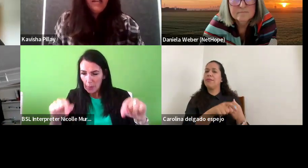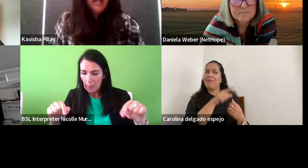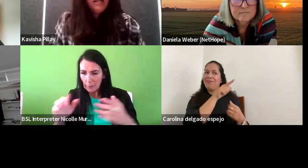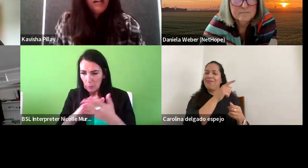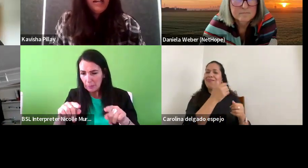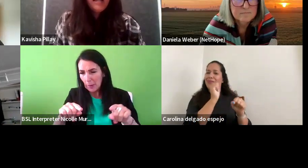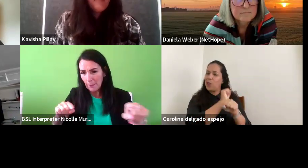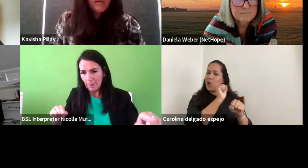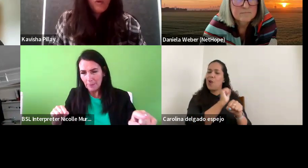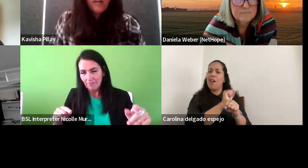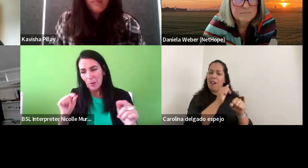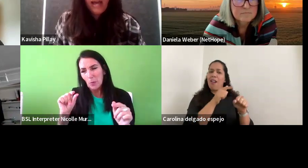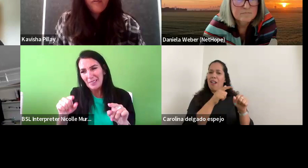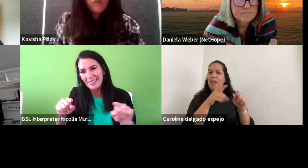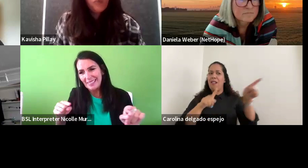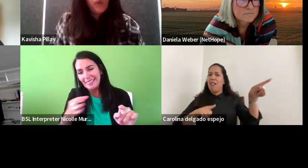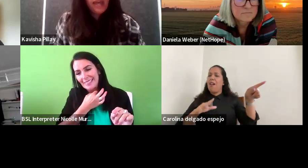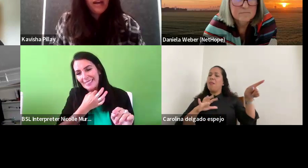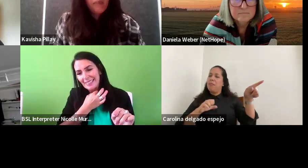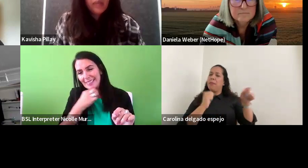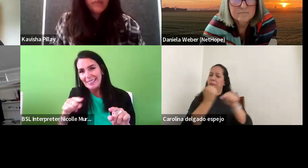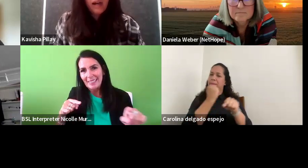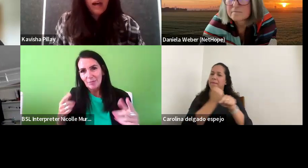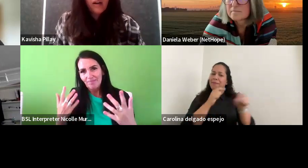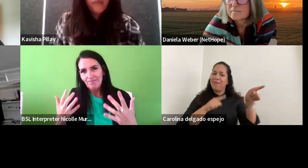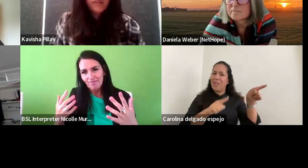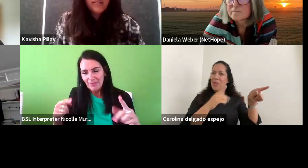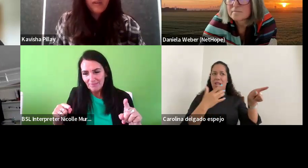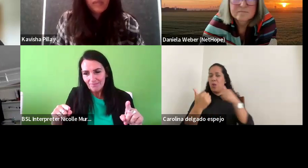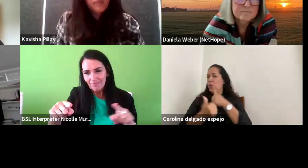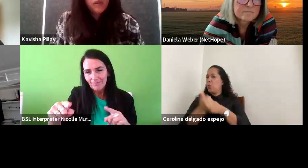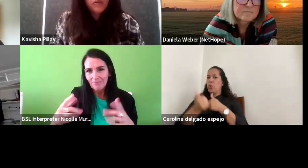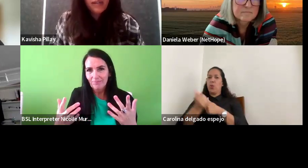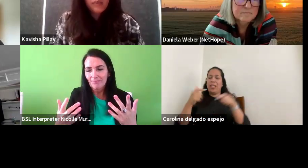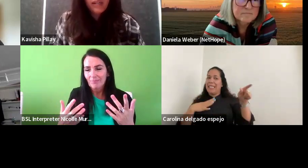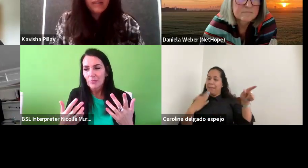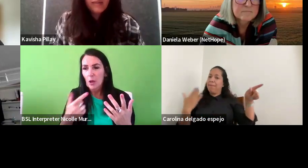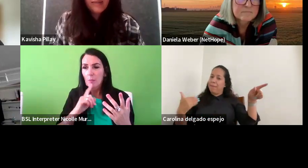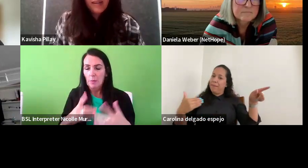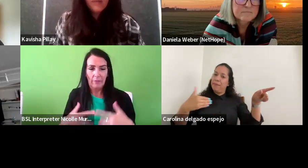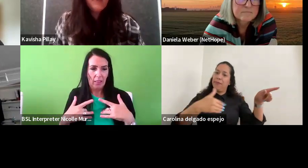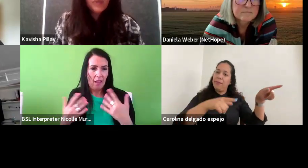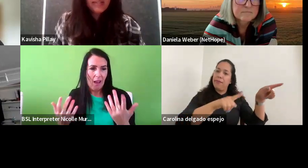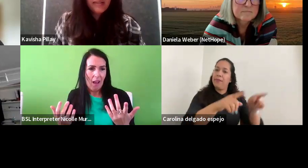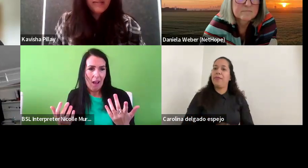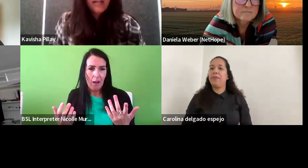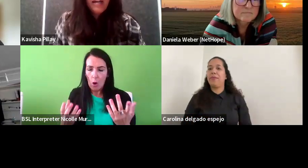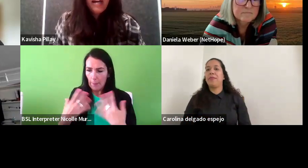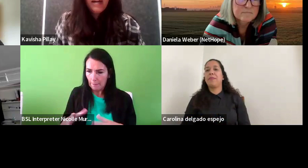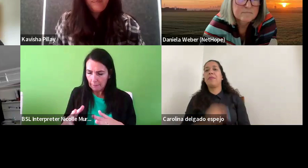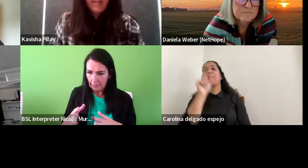us quite on the back foot, where people are on the people do experience